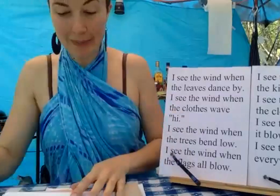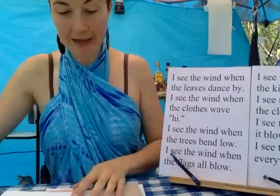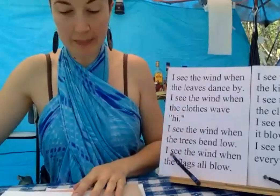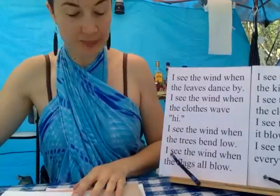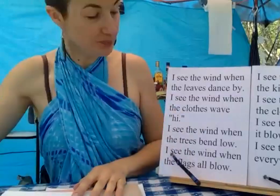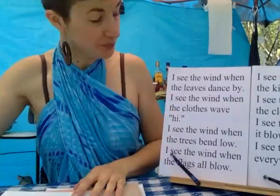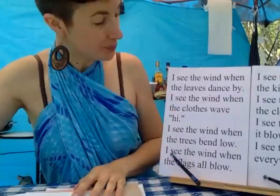Baby.